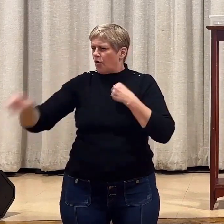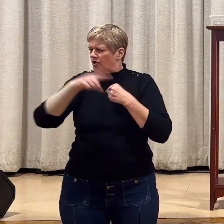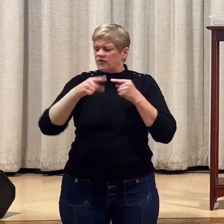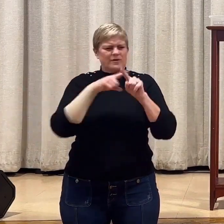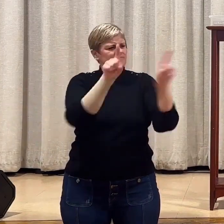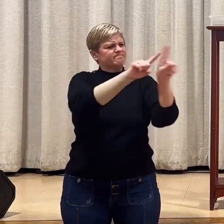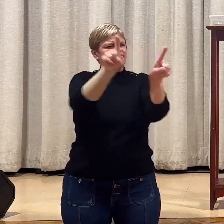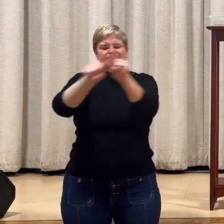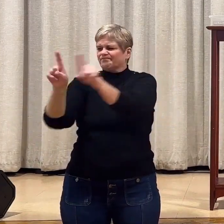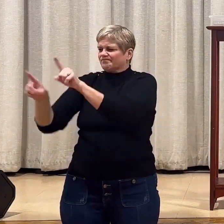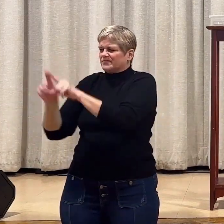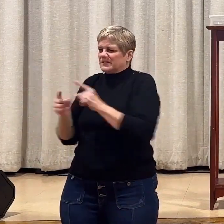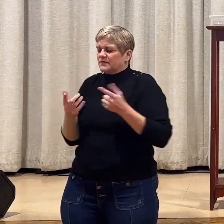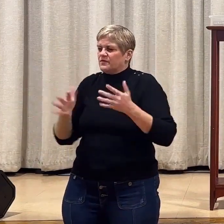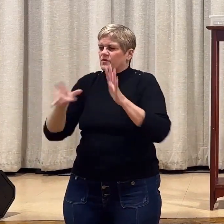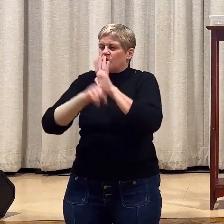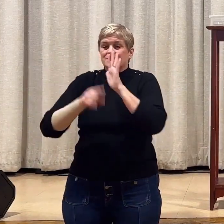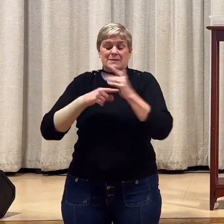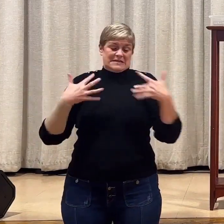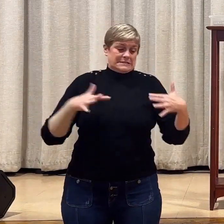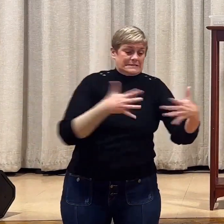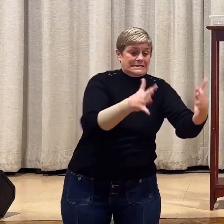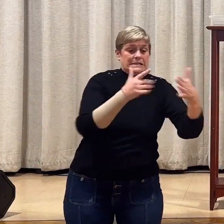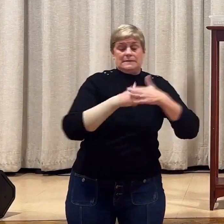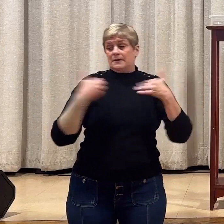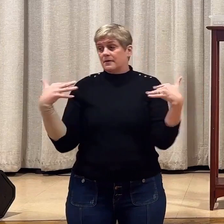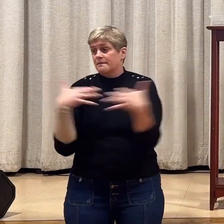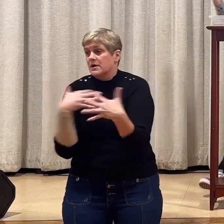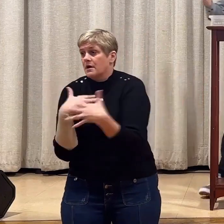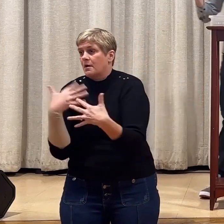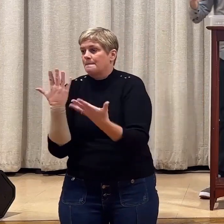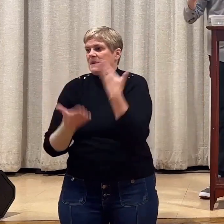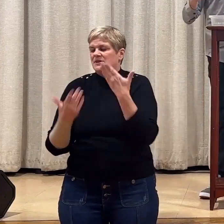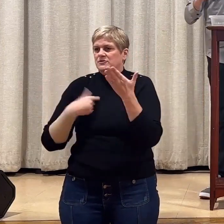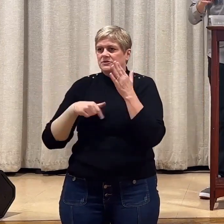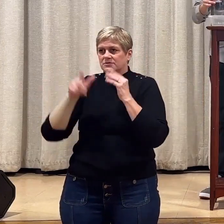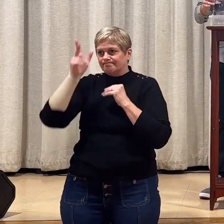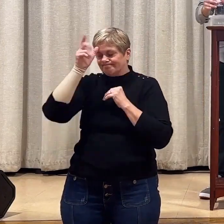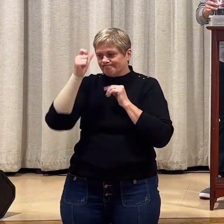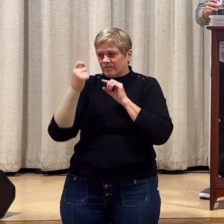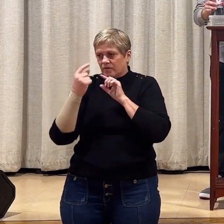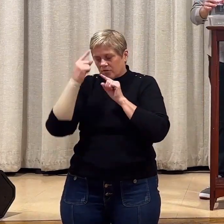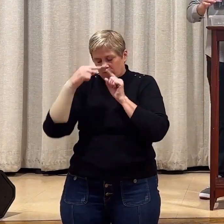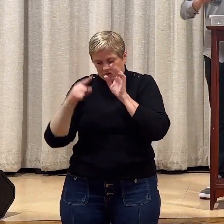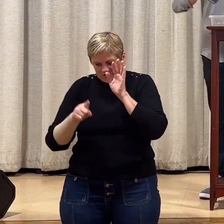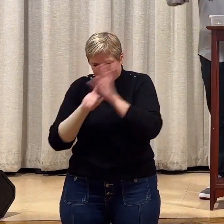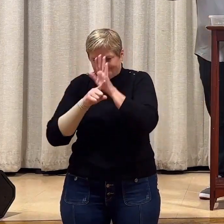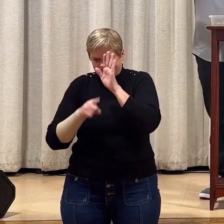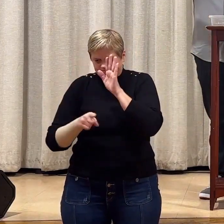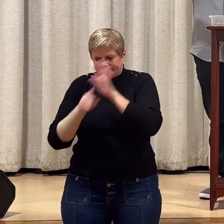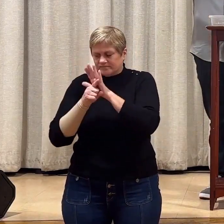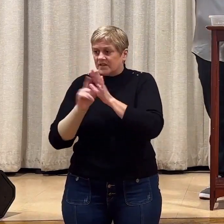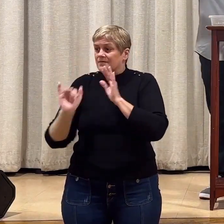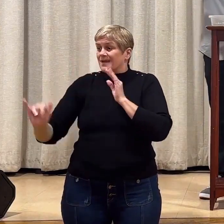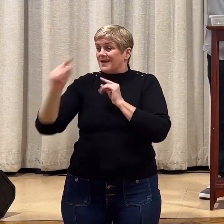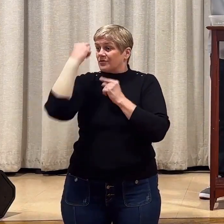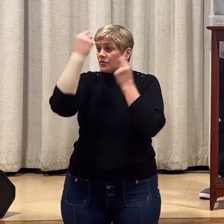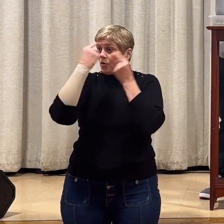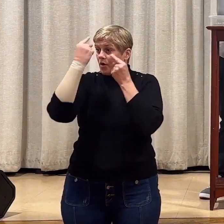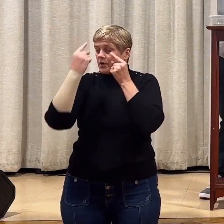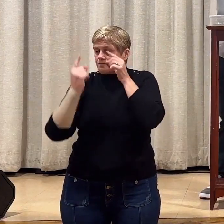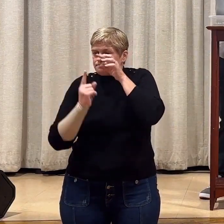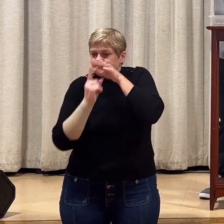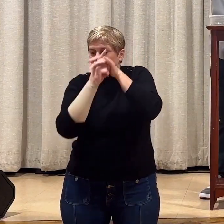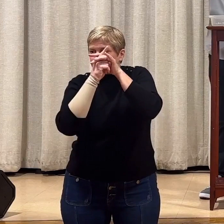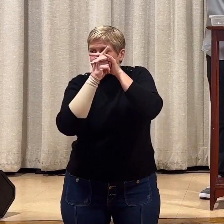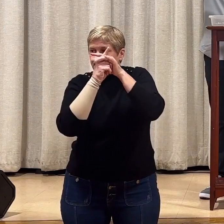negative thoughts. Maybe it's an anxiety, maybe it's a fear, maybe it's just a dark thought, a thought that we don't want to have. And right, that thought enters into